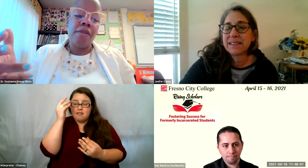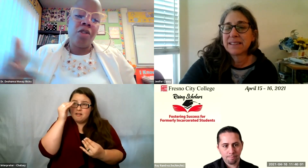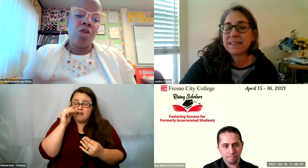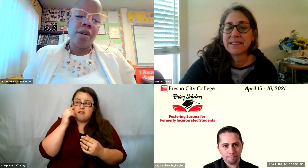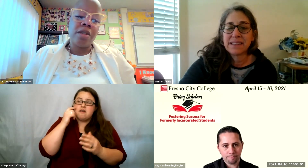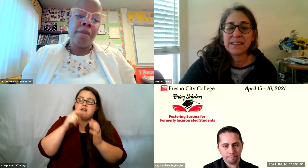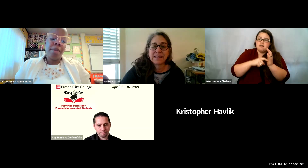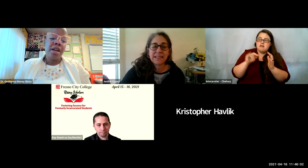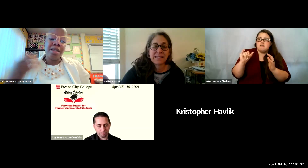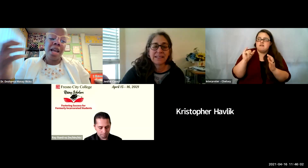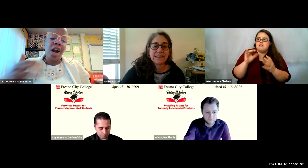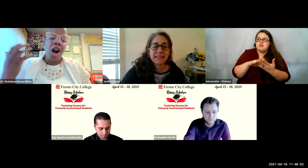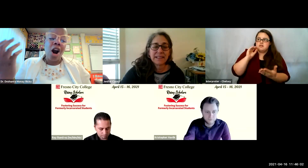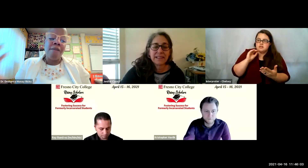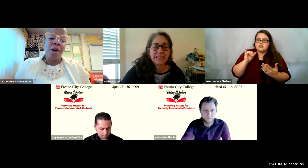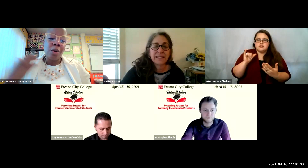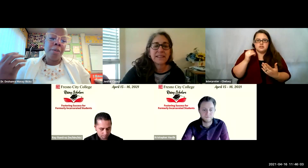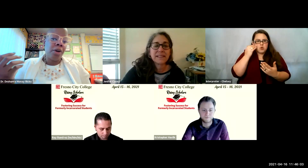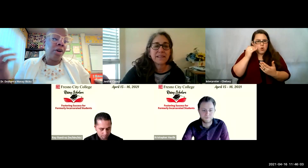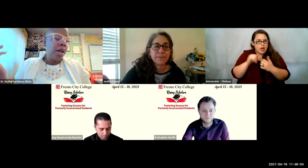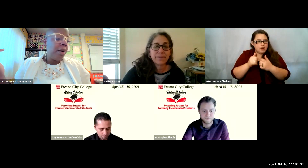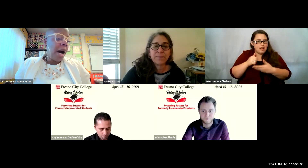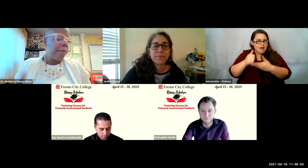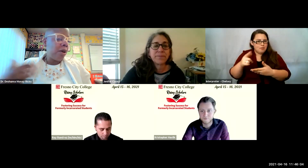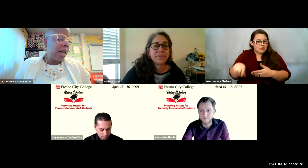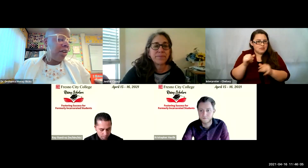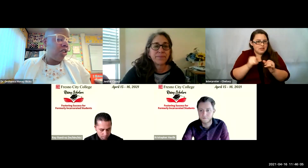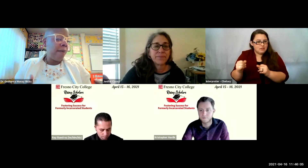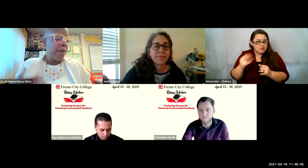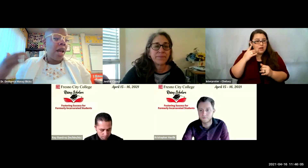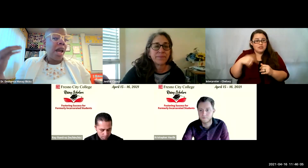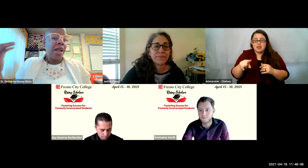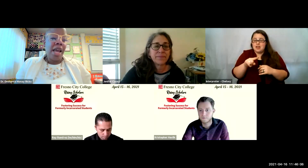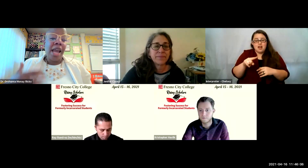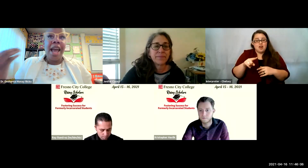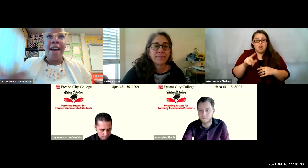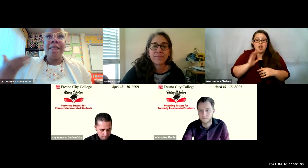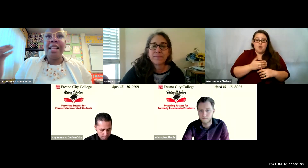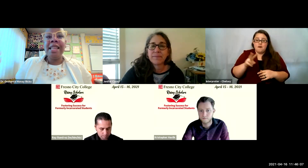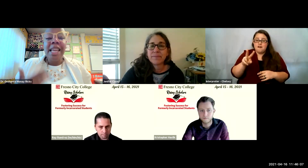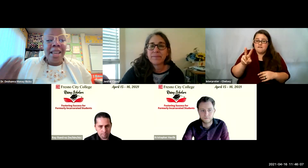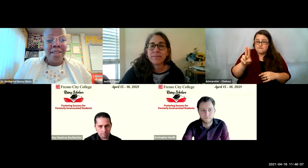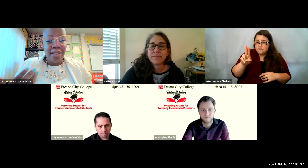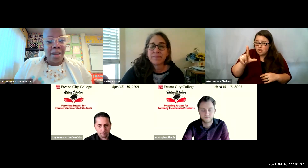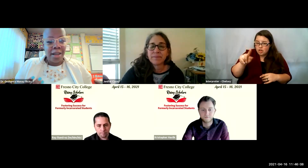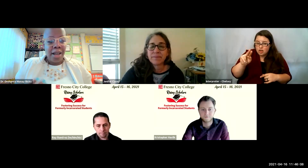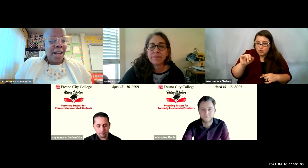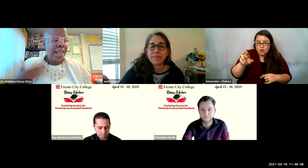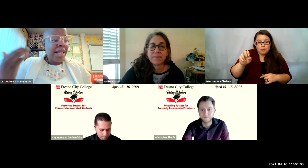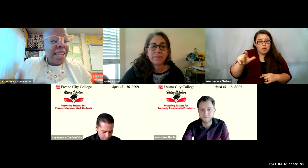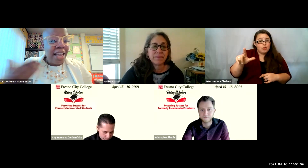these individuals, because they are our vulnerable population and they have the least